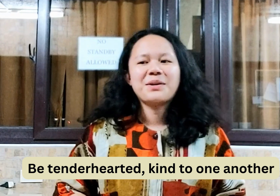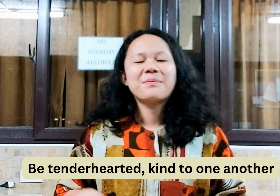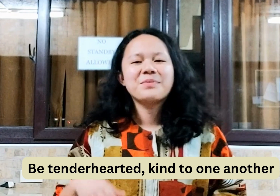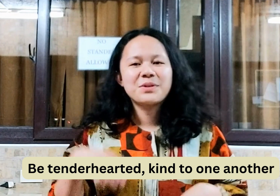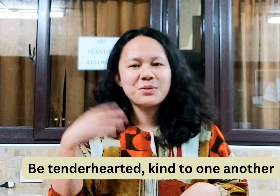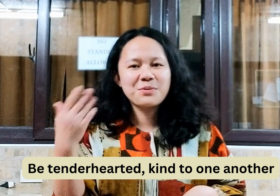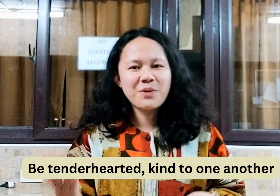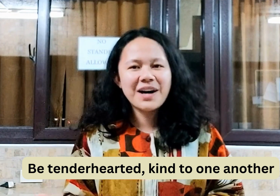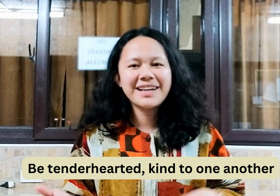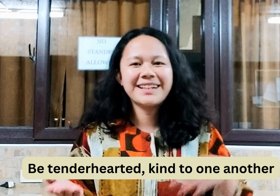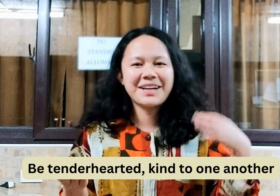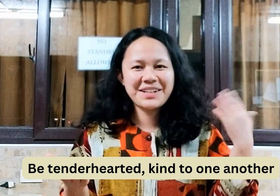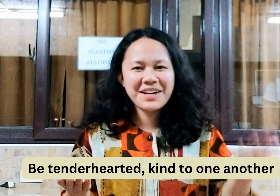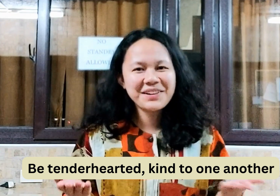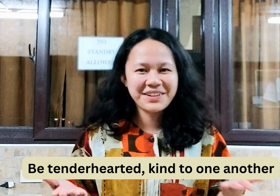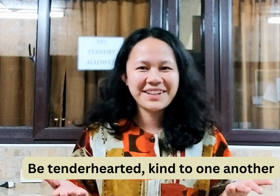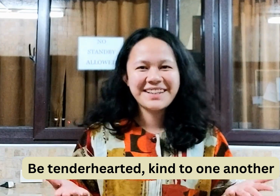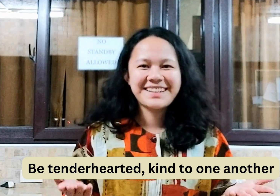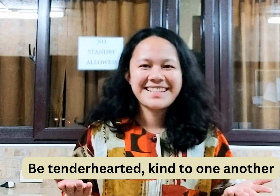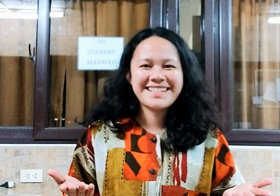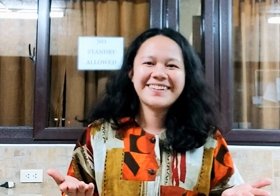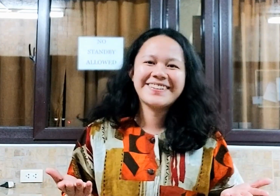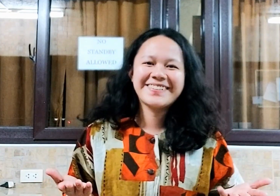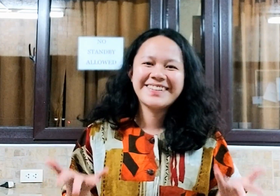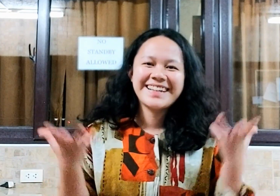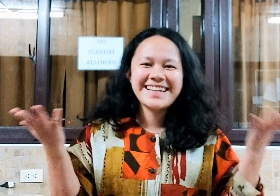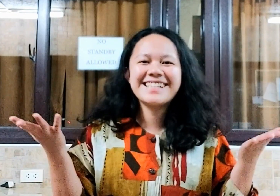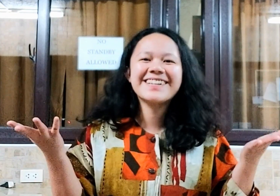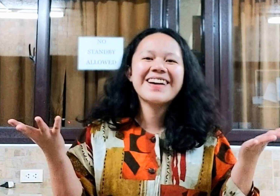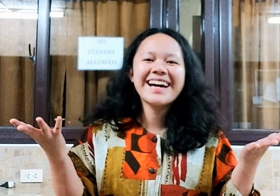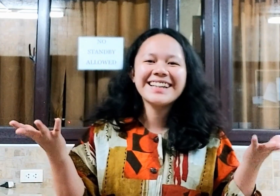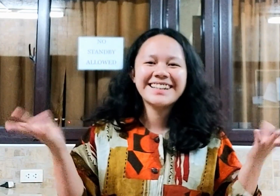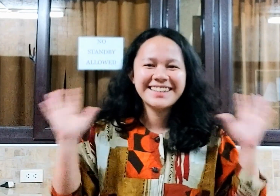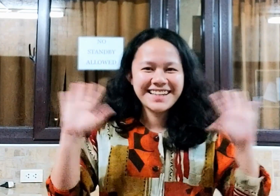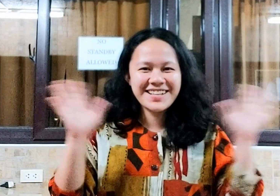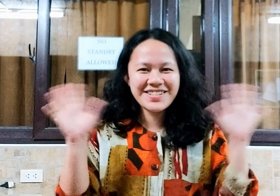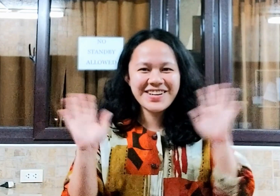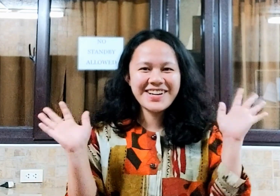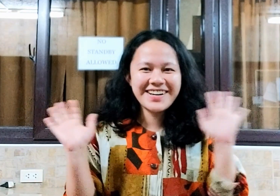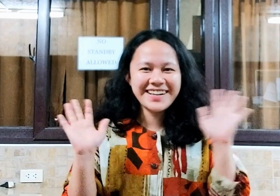to one another. So, easy, right? Enjoy!